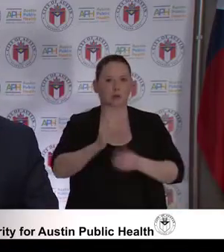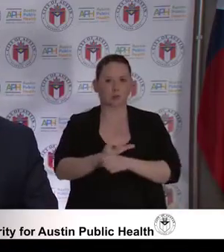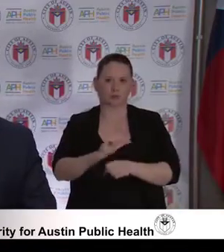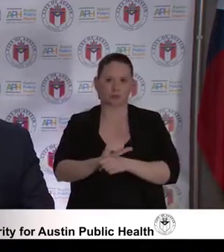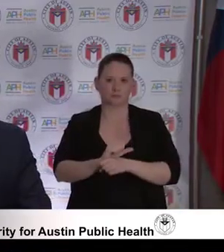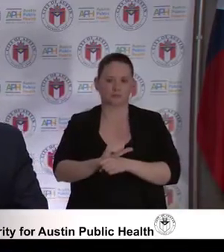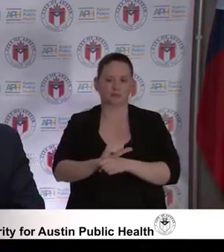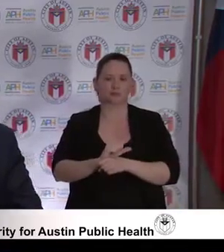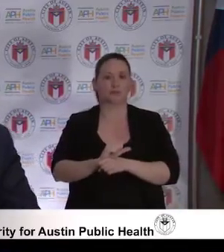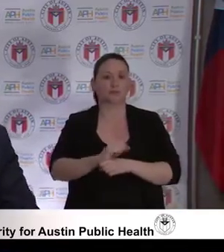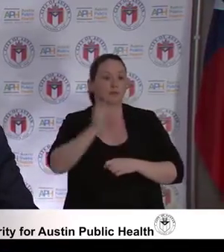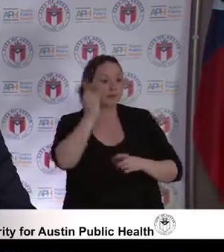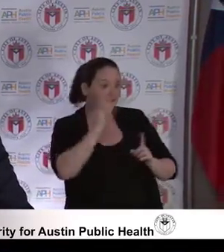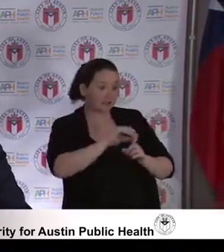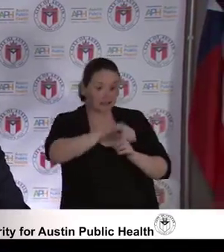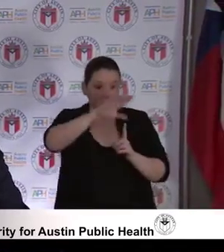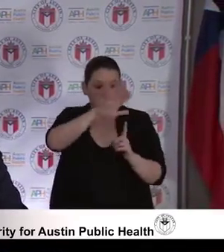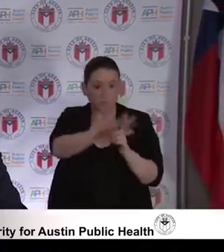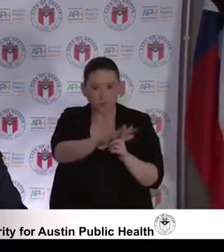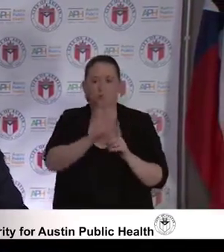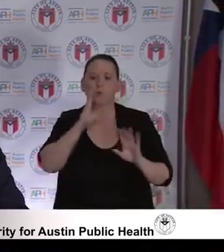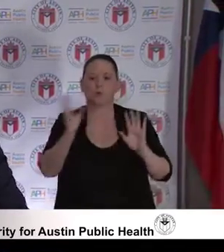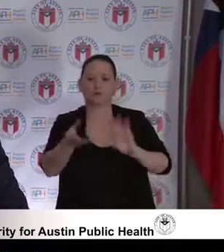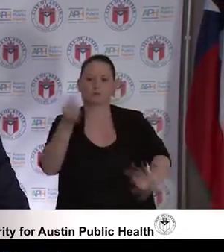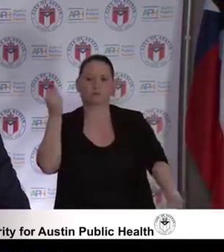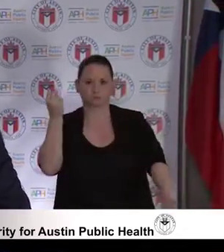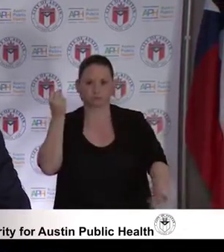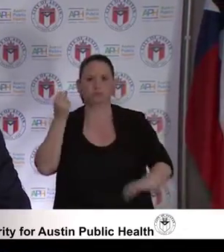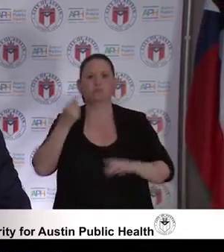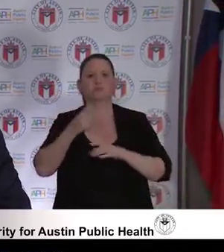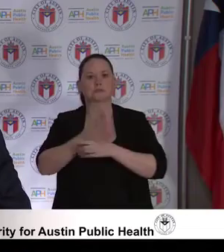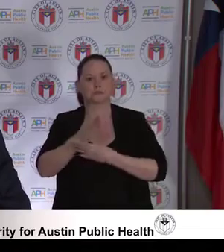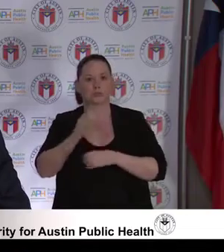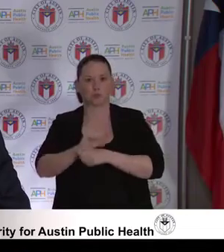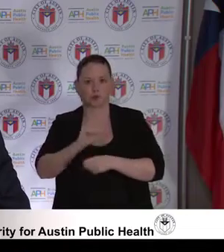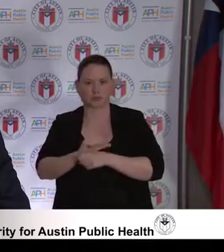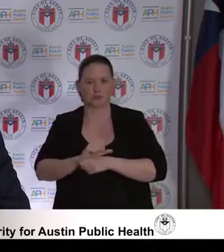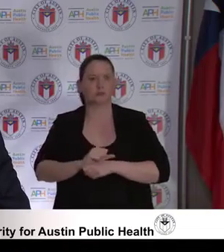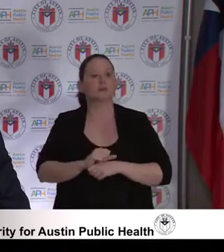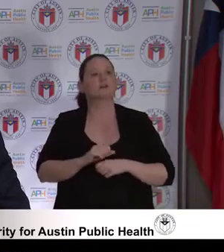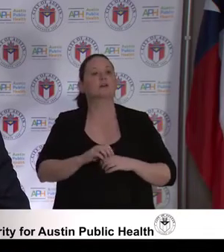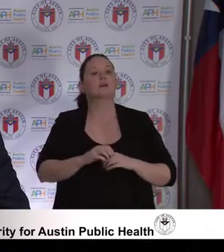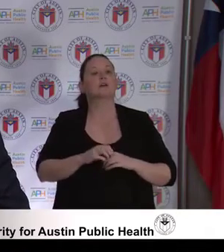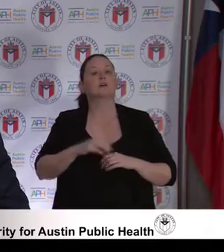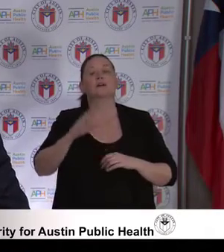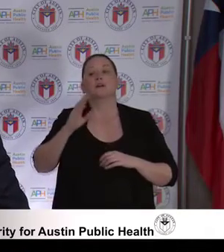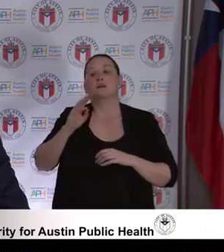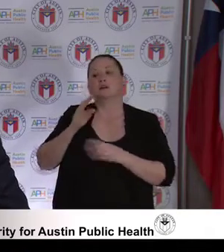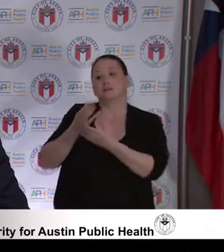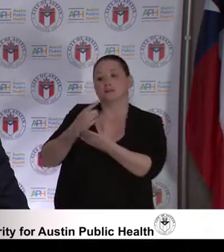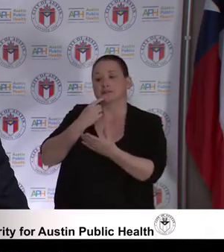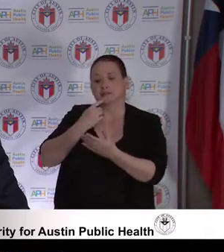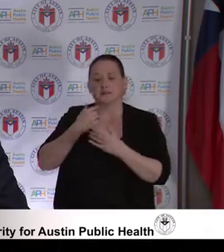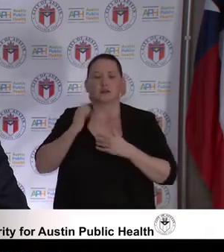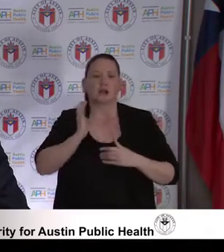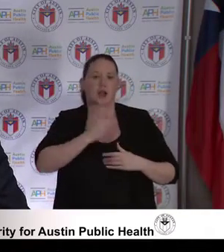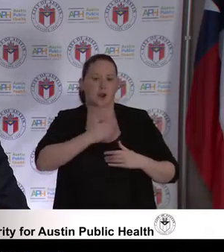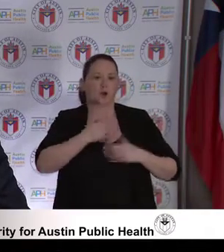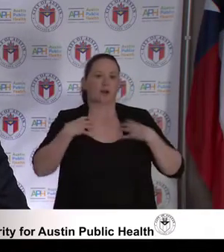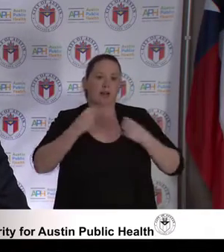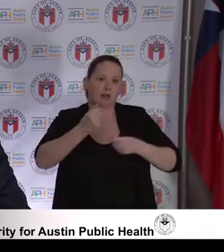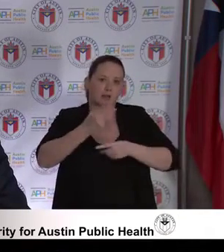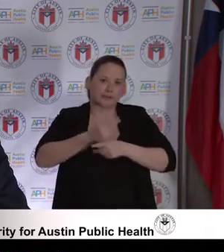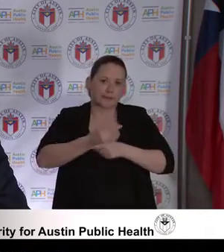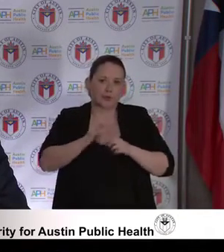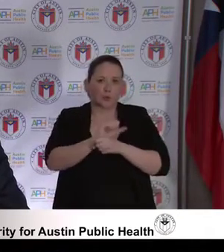there's an exposure, they'll be pulled before that. But as the mayor said, we do know that our first responders, our healthcare